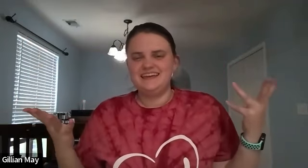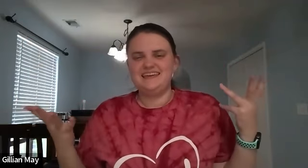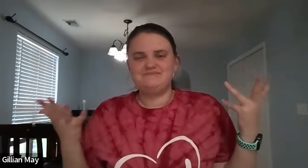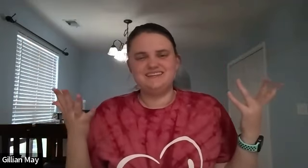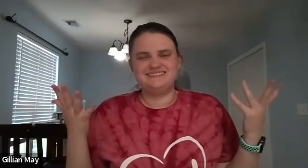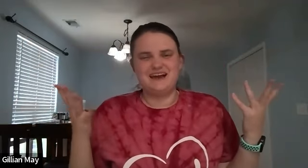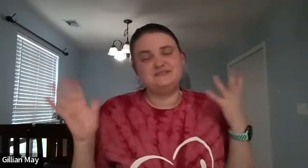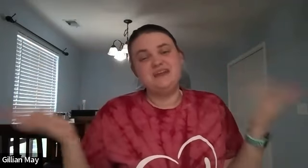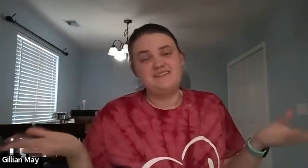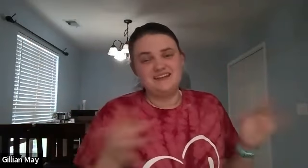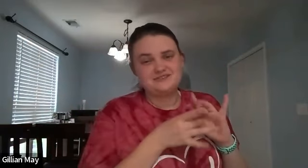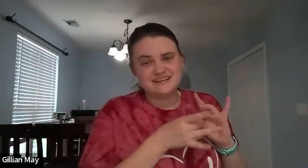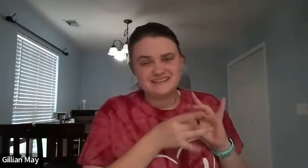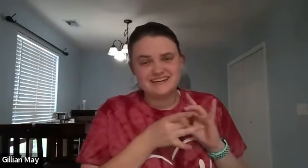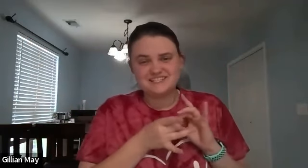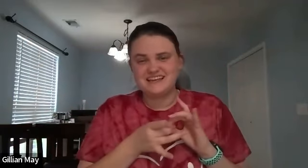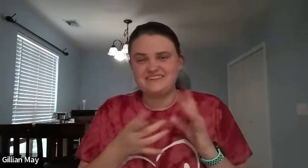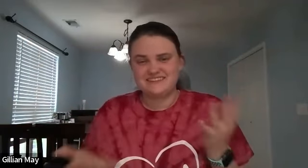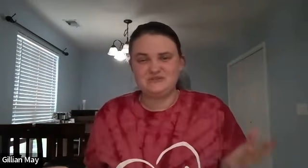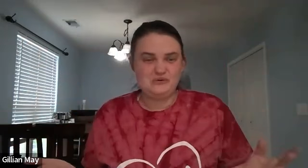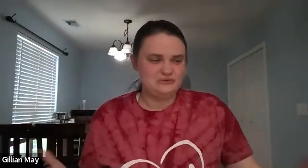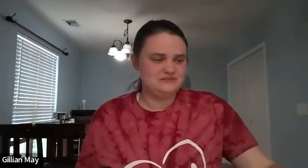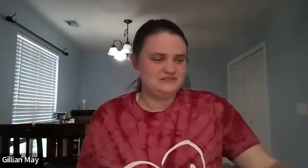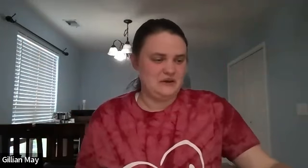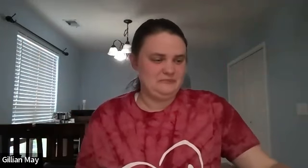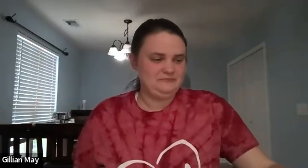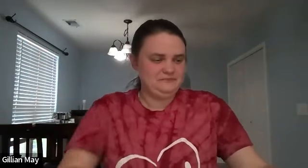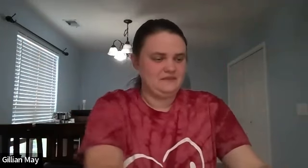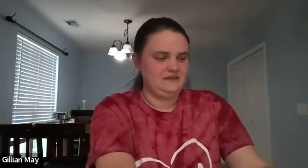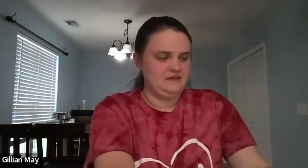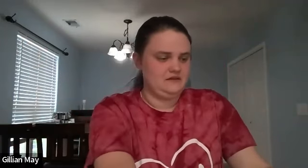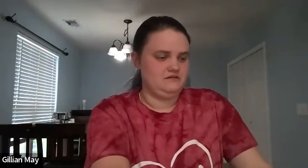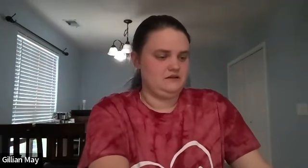it makes, to me, I like those kinds of connections. I think that's so cool. So, all right,